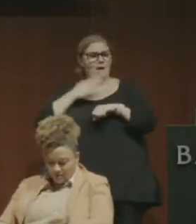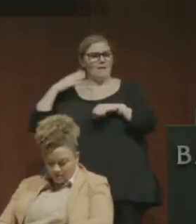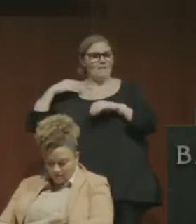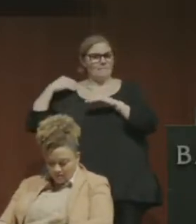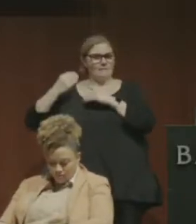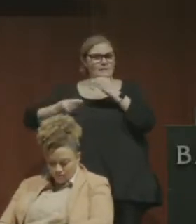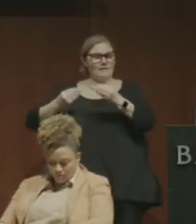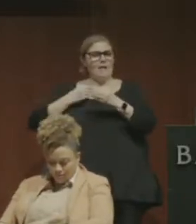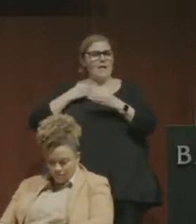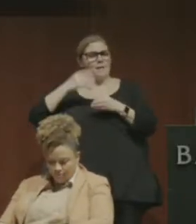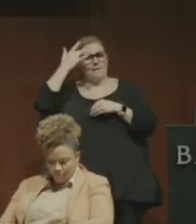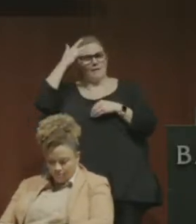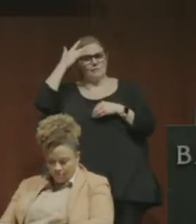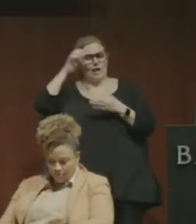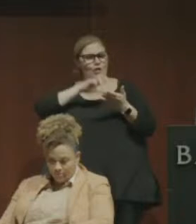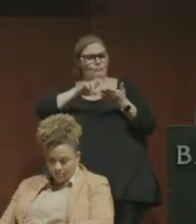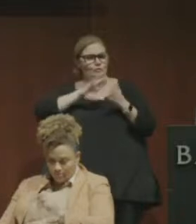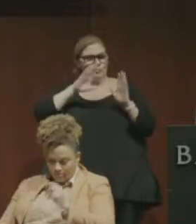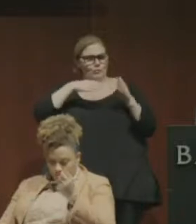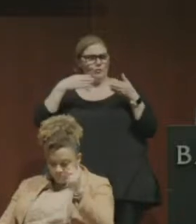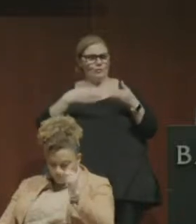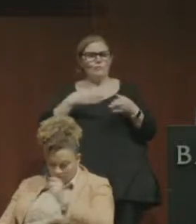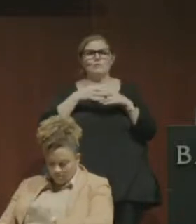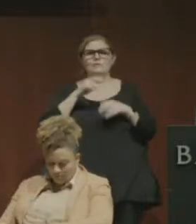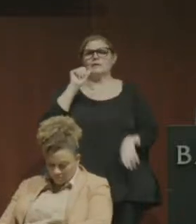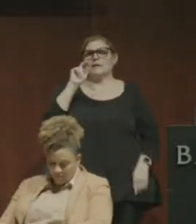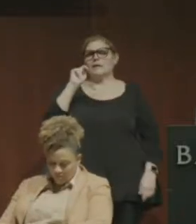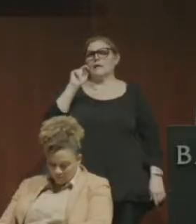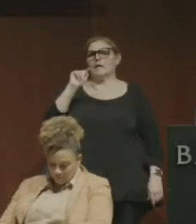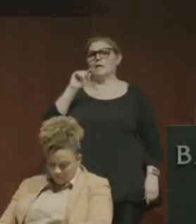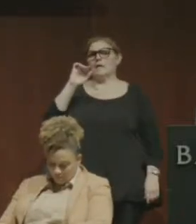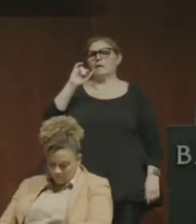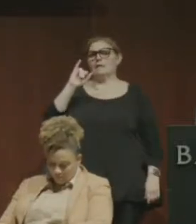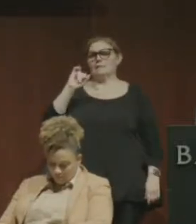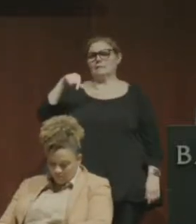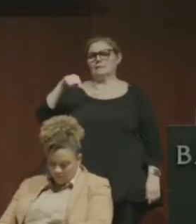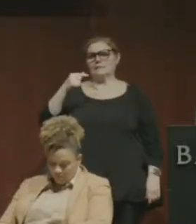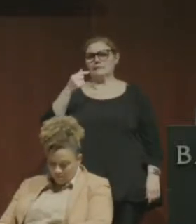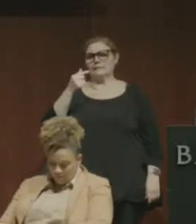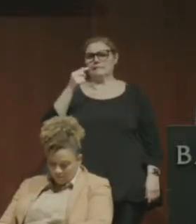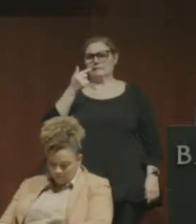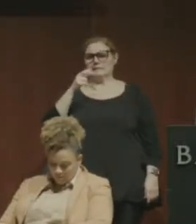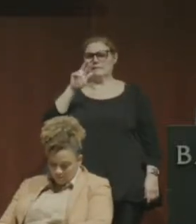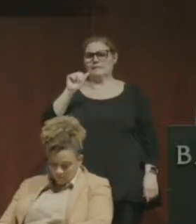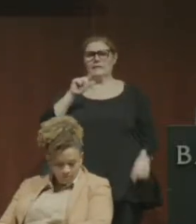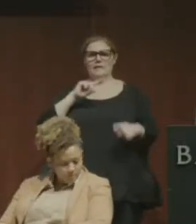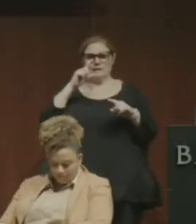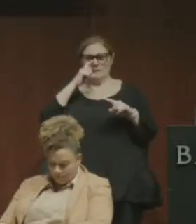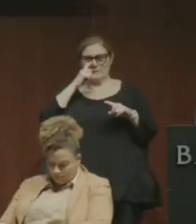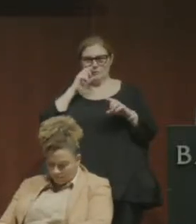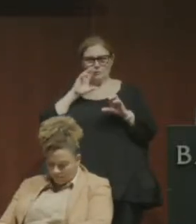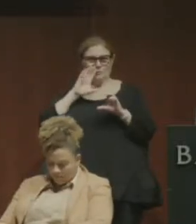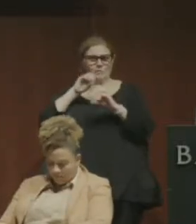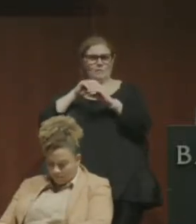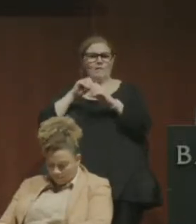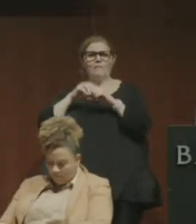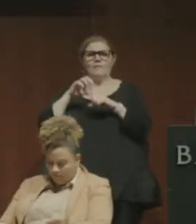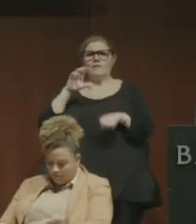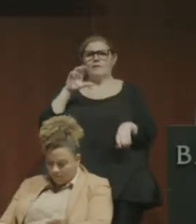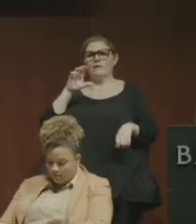and my scholarly research focus, which is Antigua, to attend the CARICOM, which is short